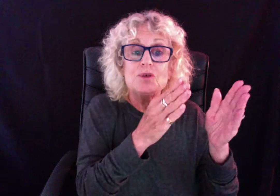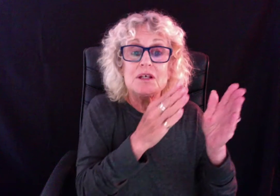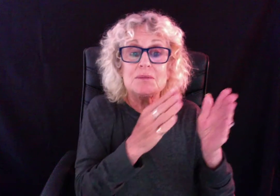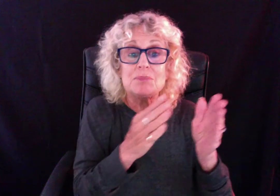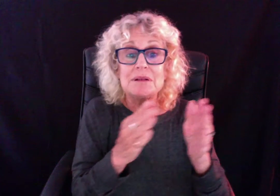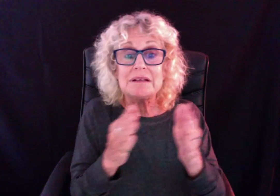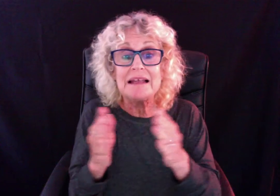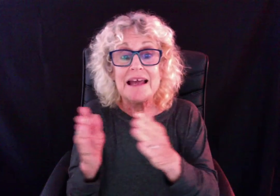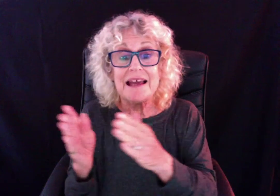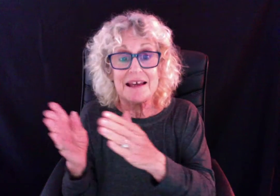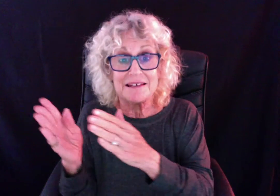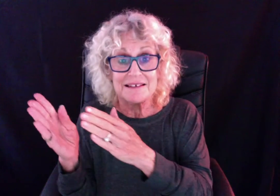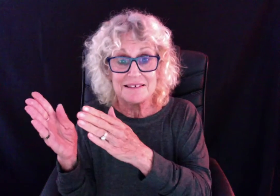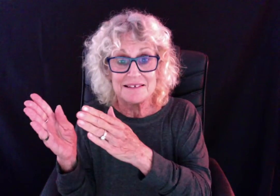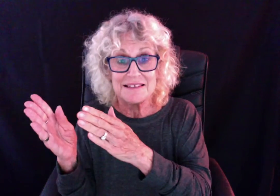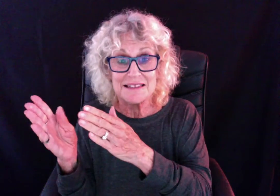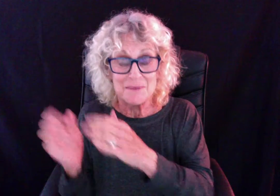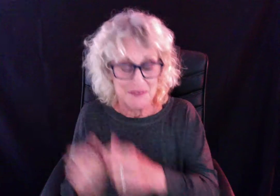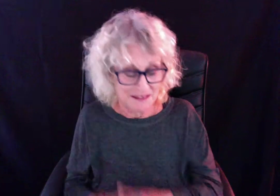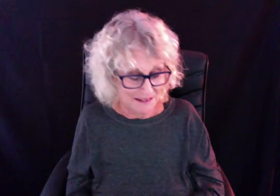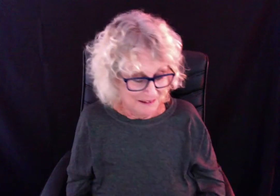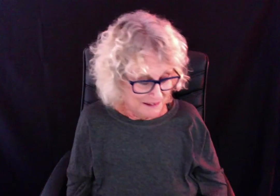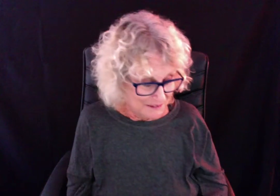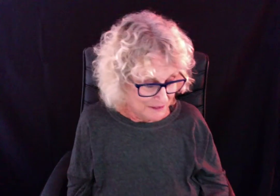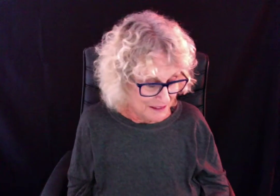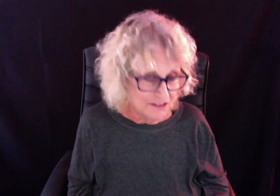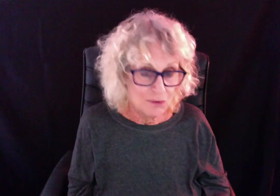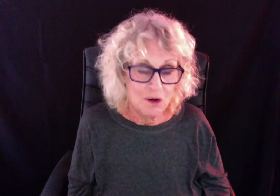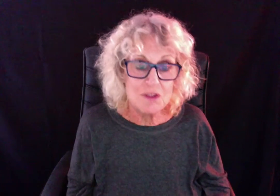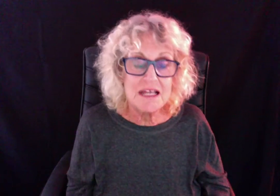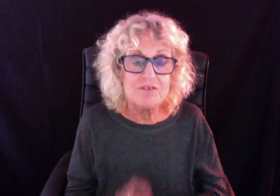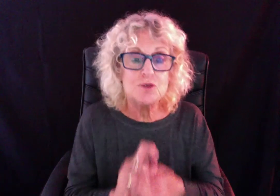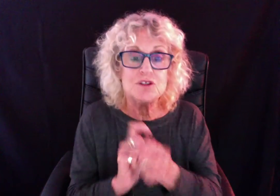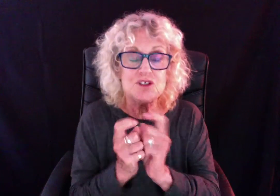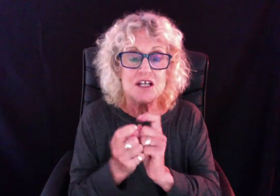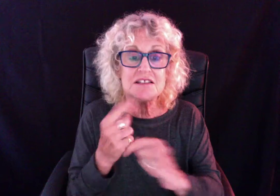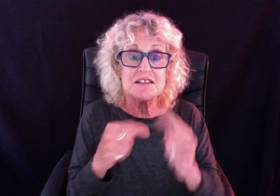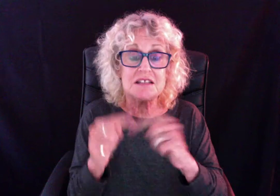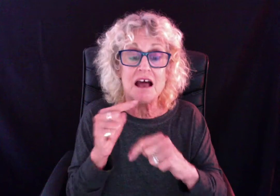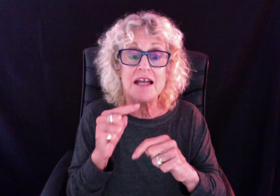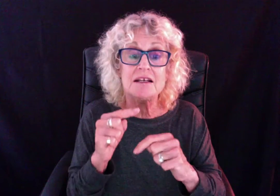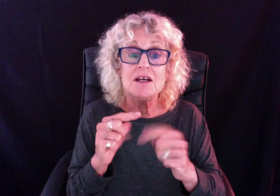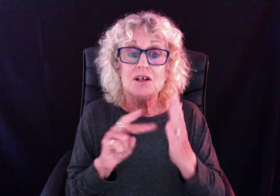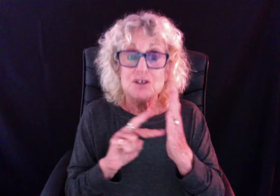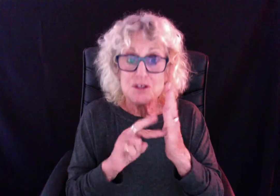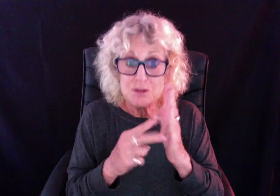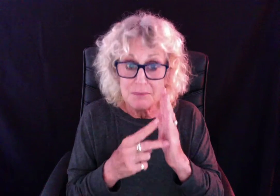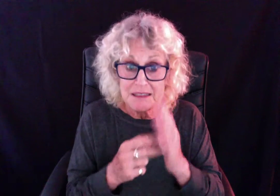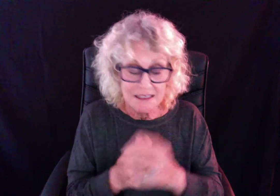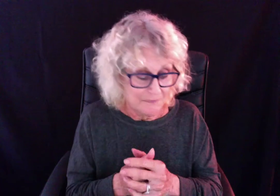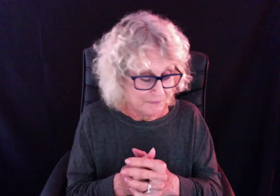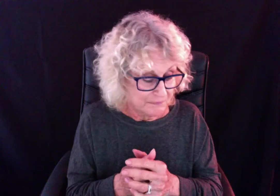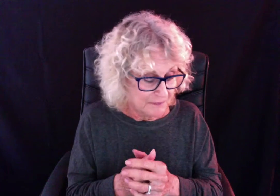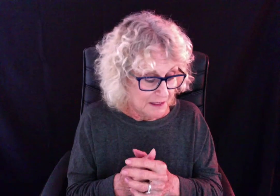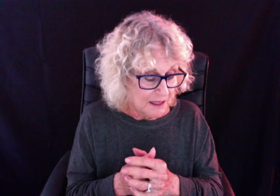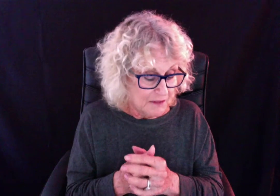can plan something, right? So we always have to adjust the sign to the meaning. There